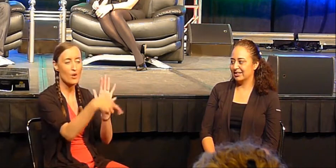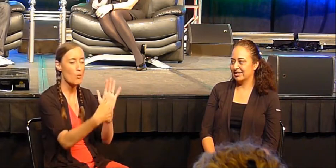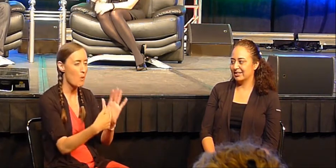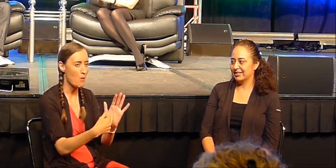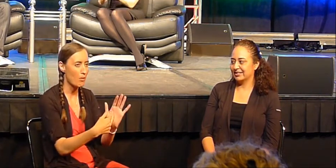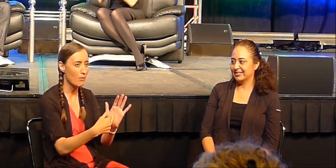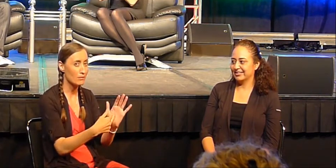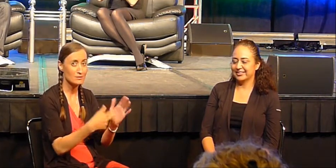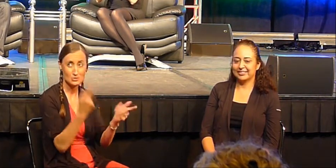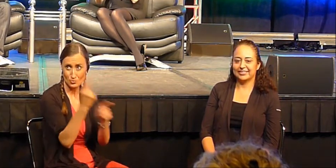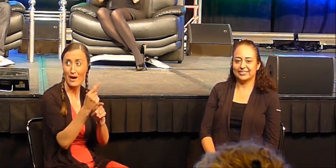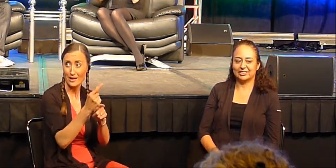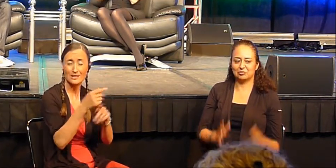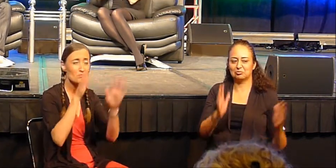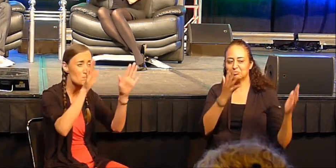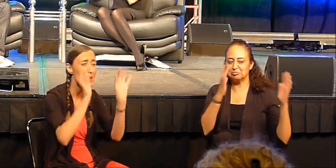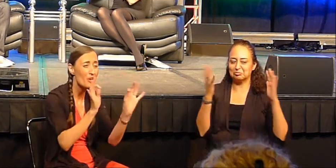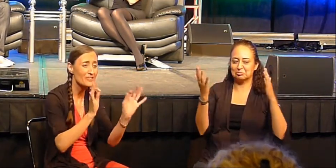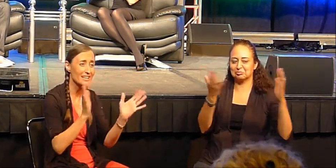fantastic?